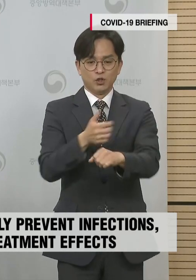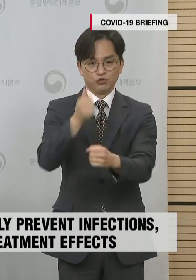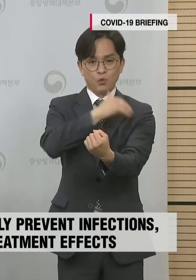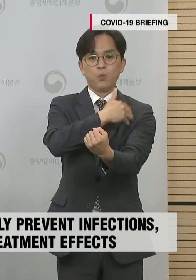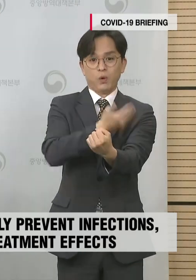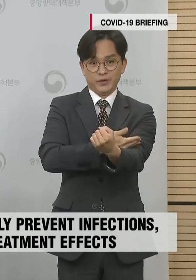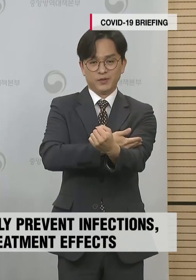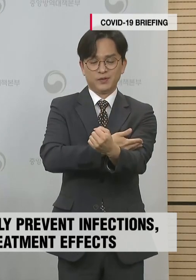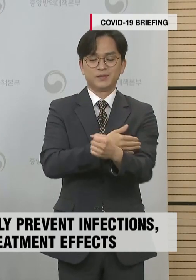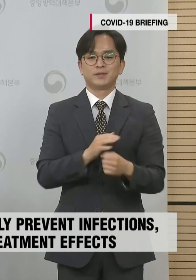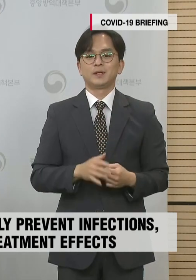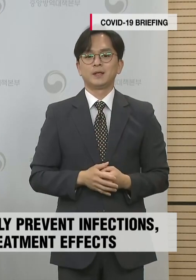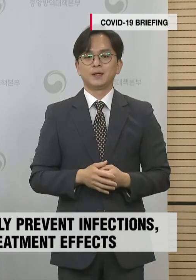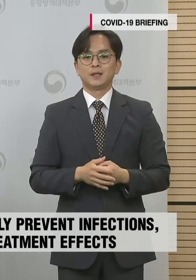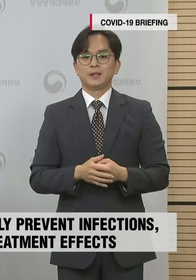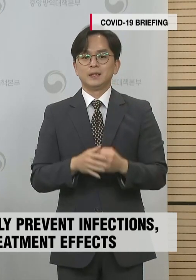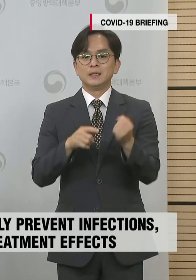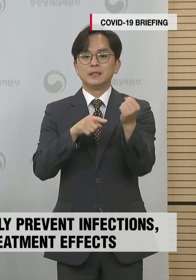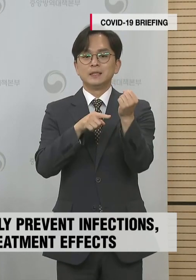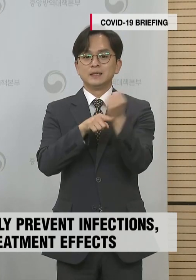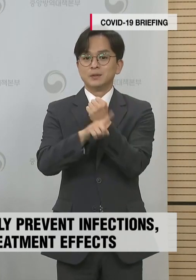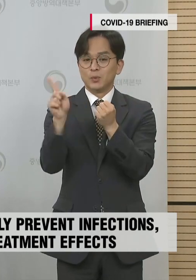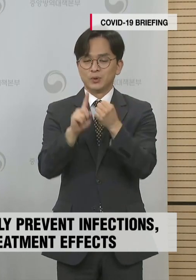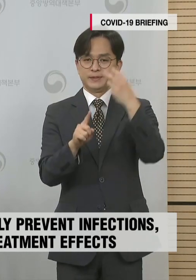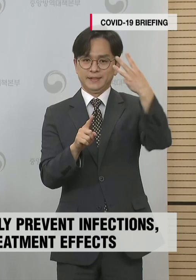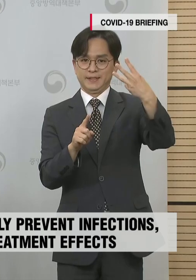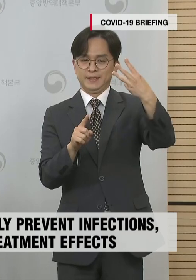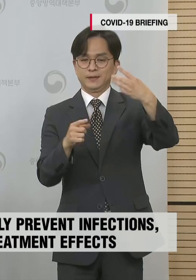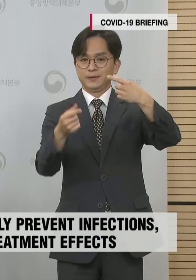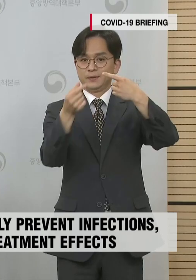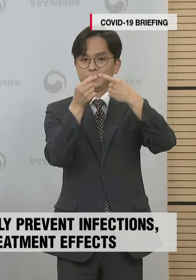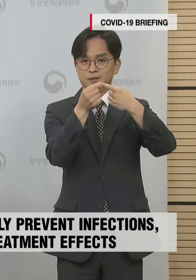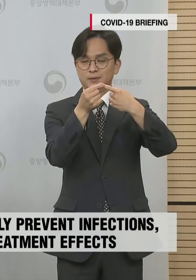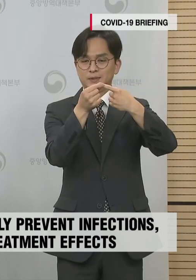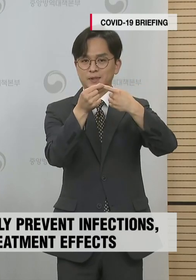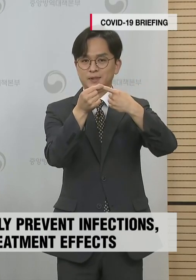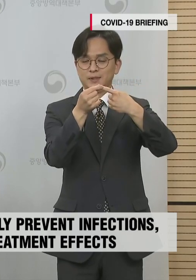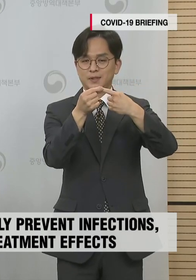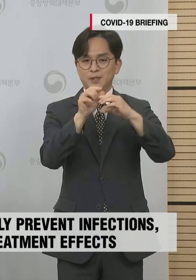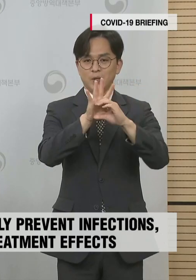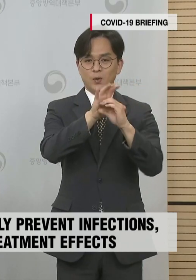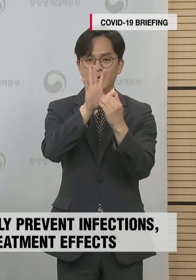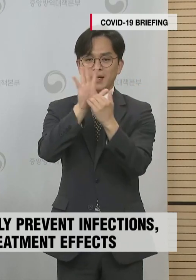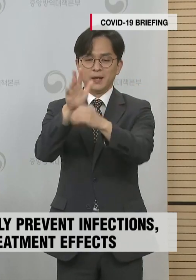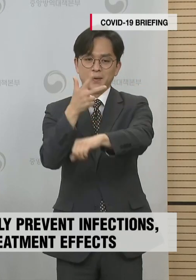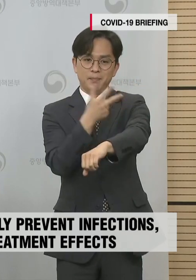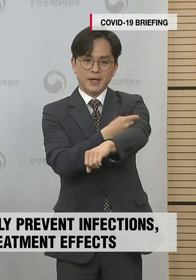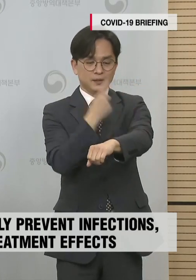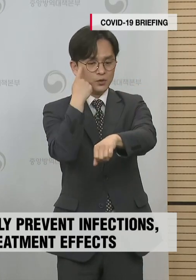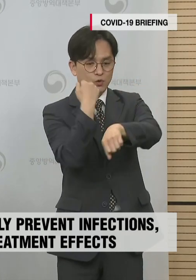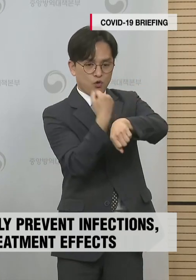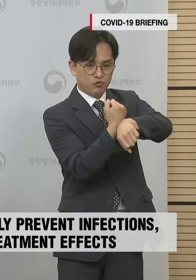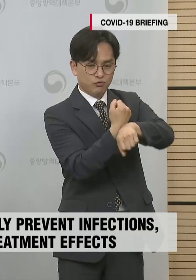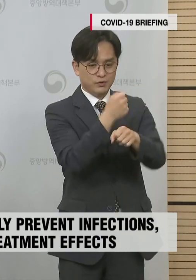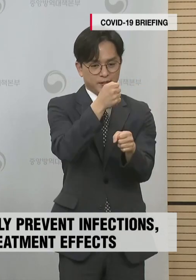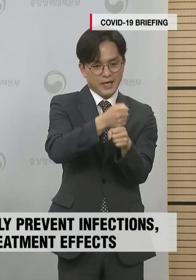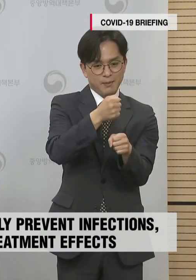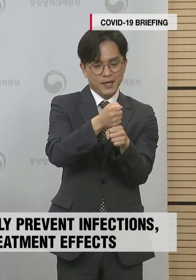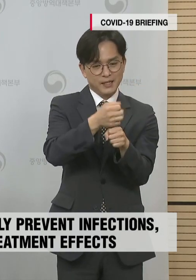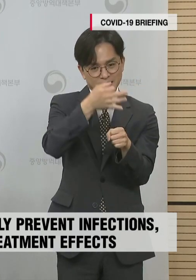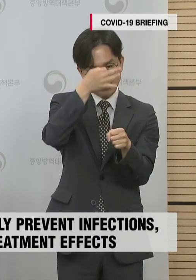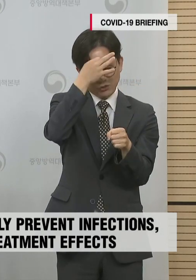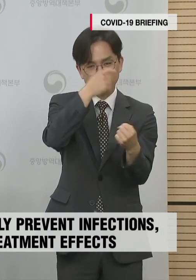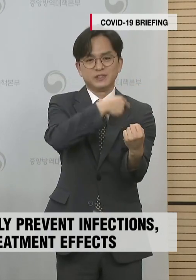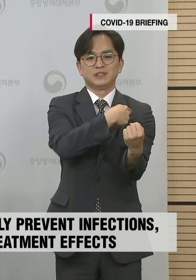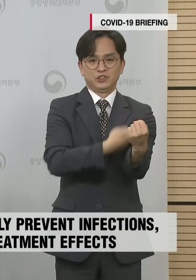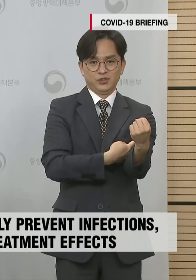vaccine sovereignty. And this vaccine sovereignty means keep having three capabilities. First, it is all about having